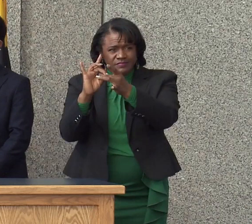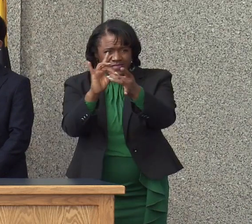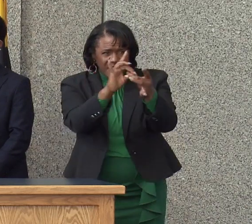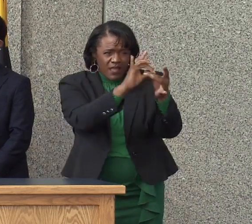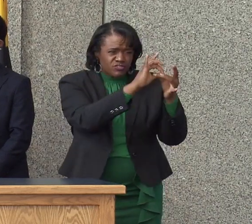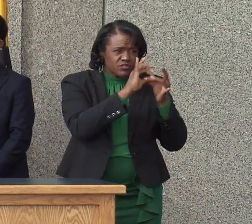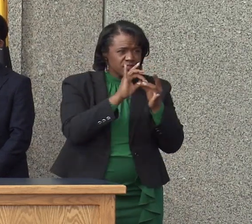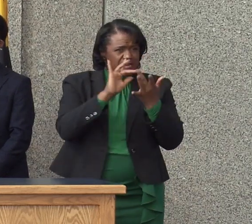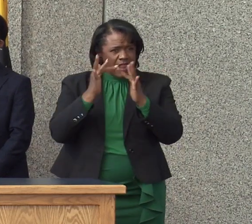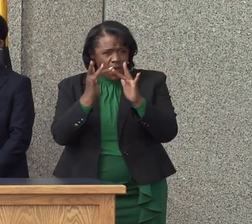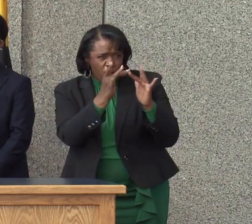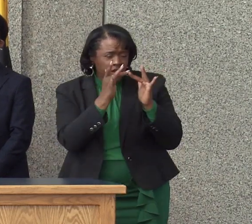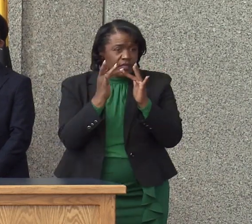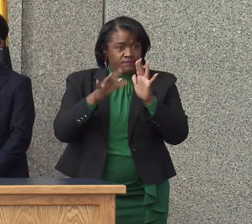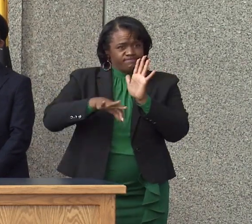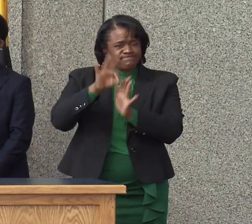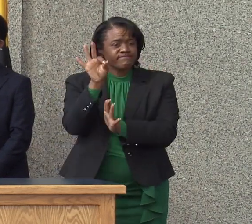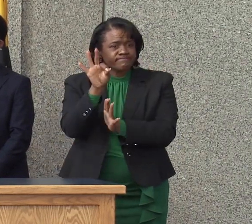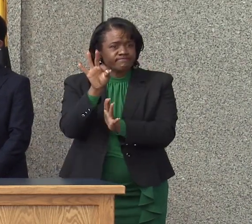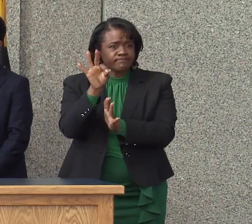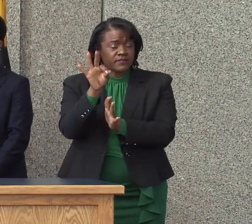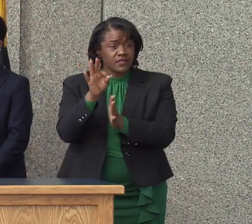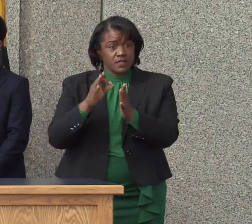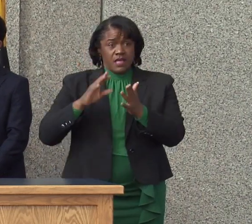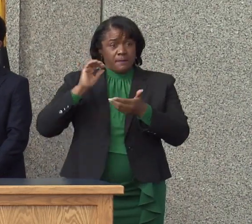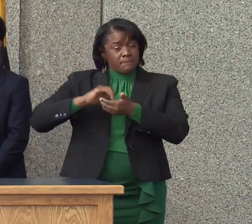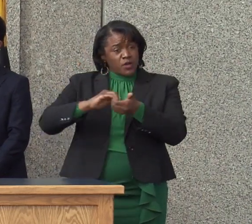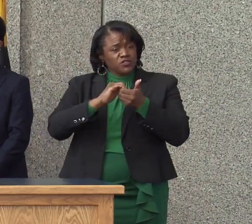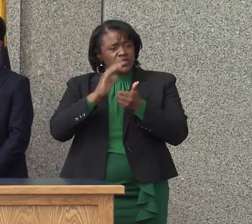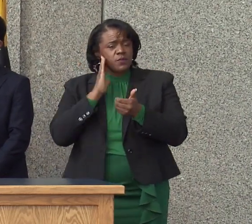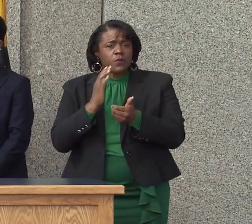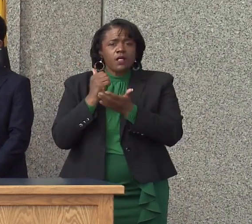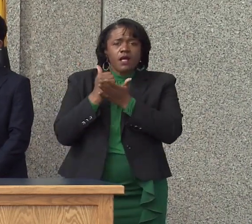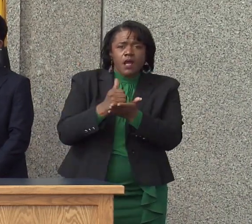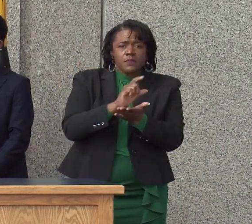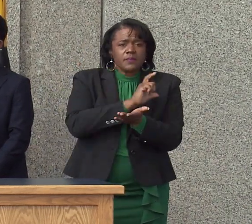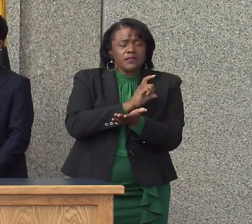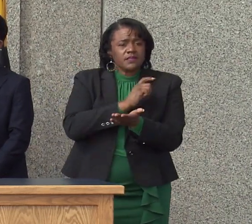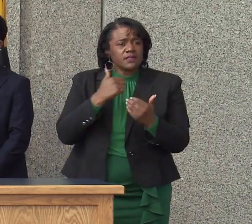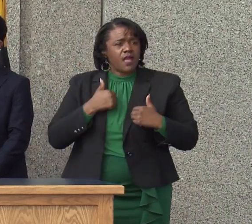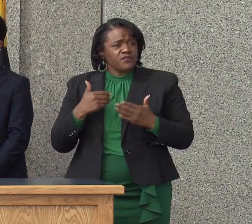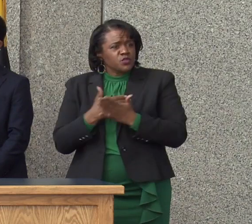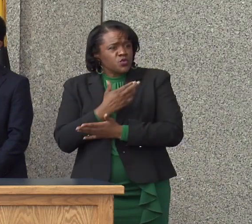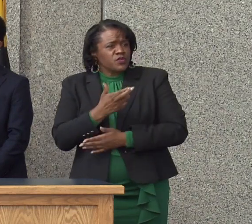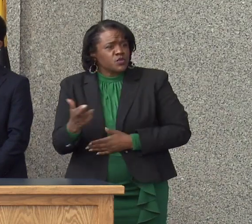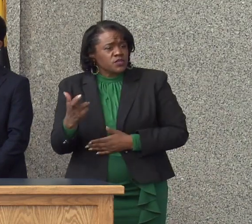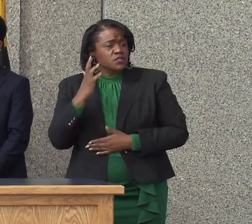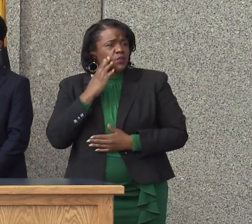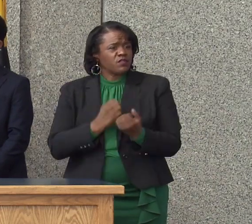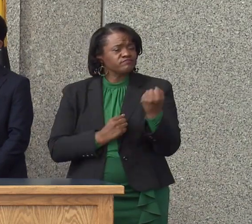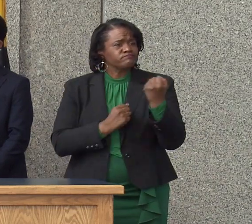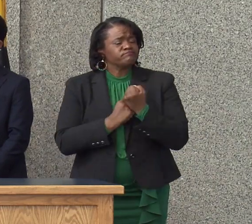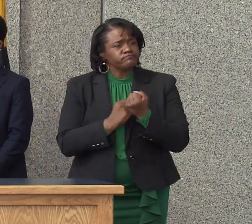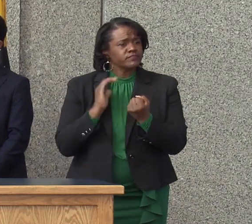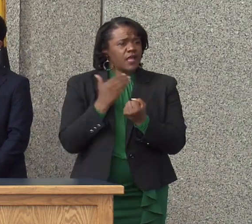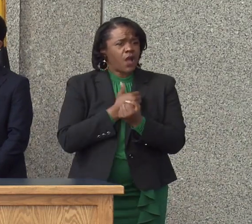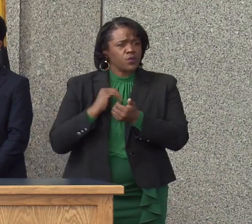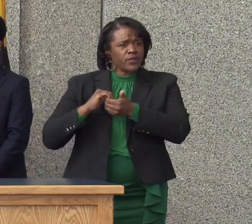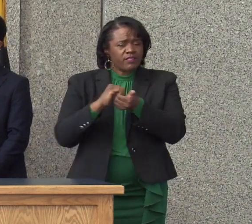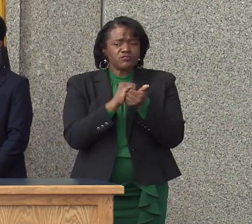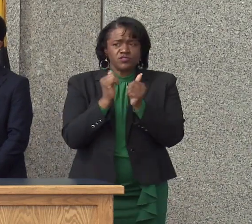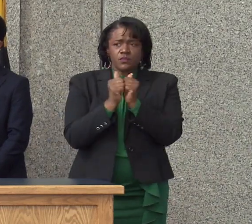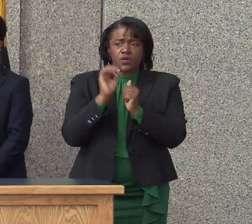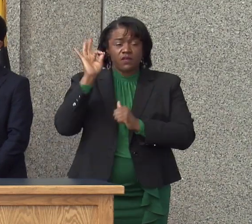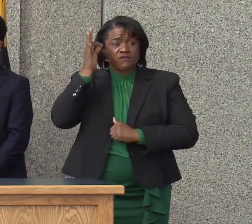gun crimes. This partnership with Everytown will equip our detectives with new resources and will no doubt strengthen our existing relationships with